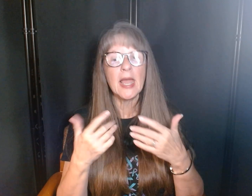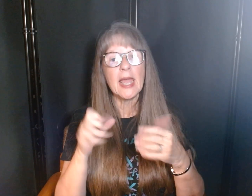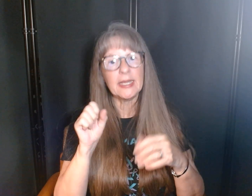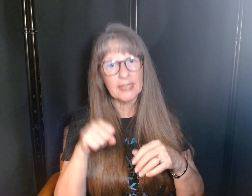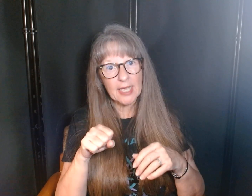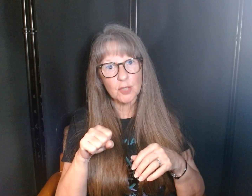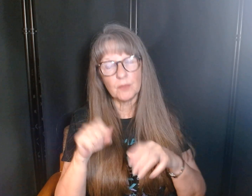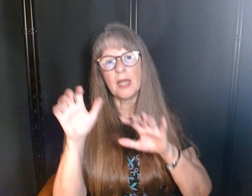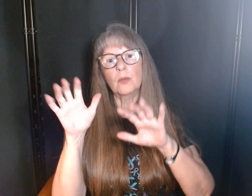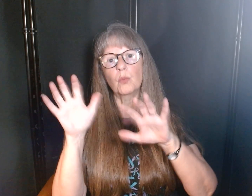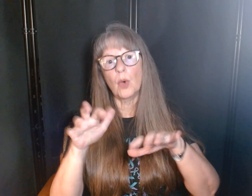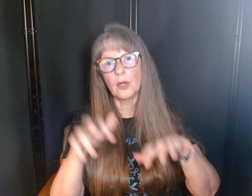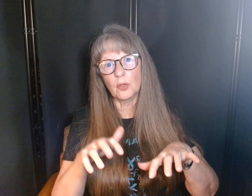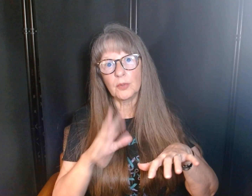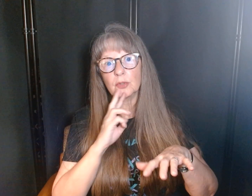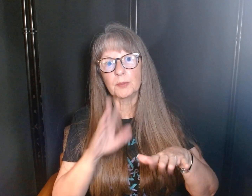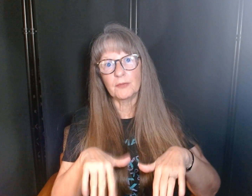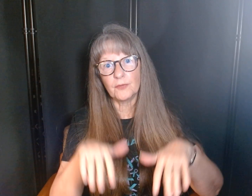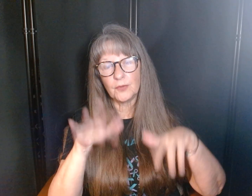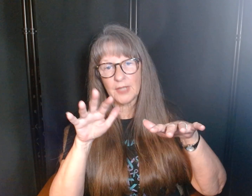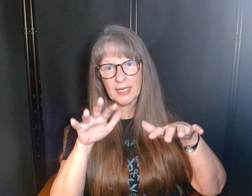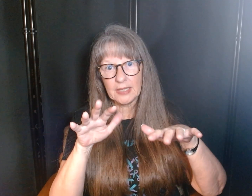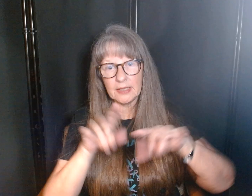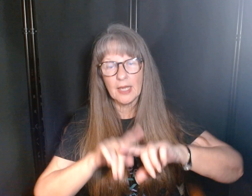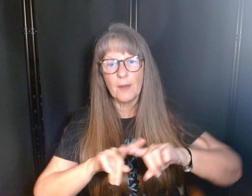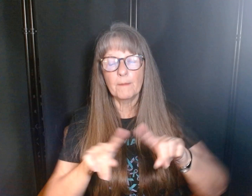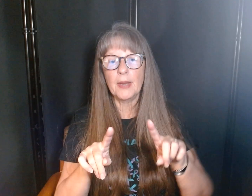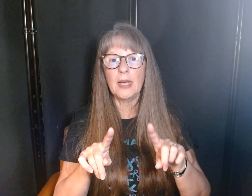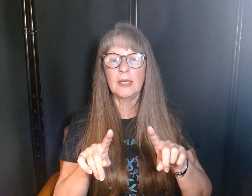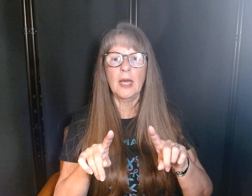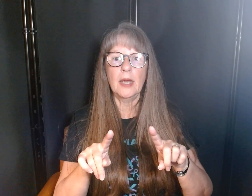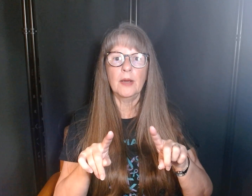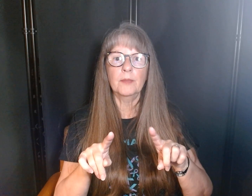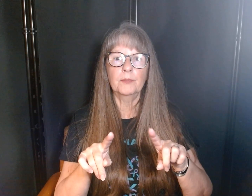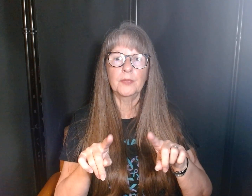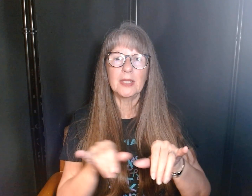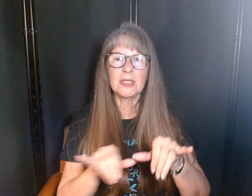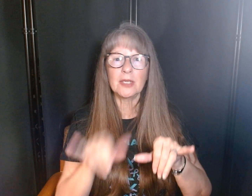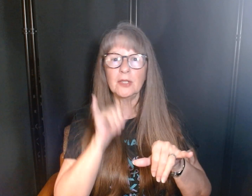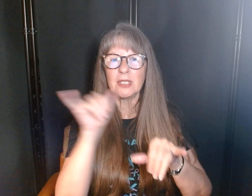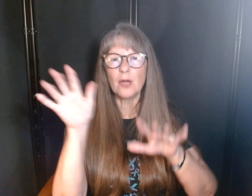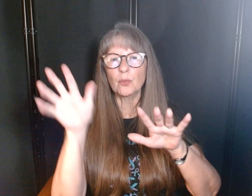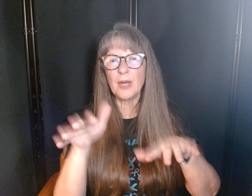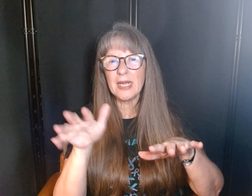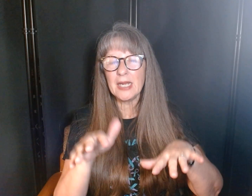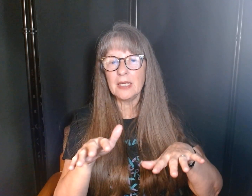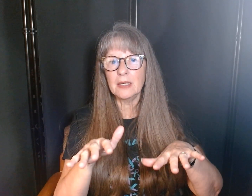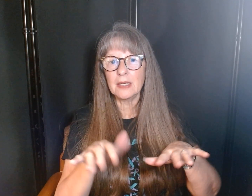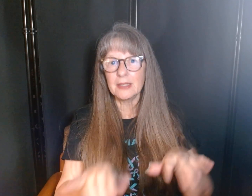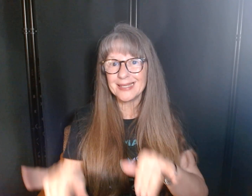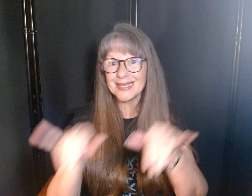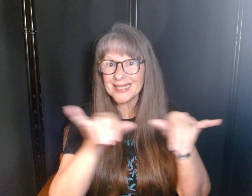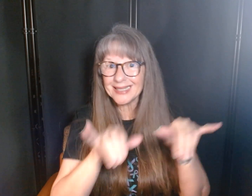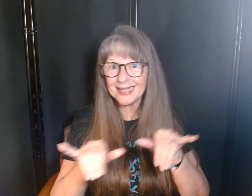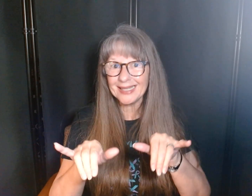And yes, we've had water where there's been flooding, but it's not raining consistently. It'll